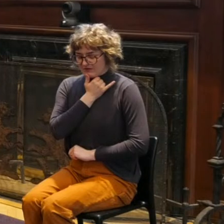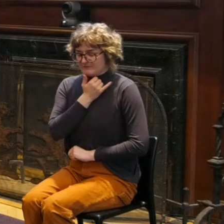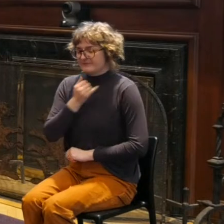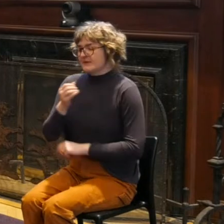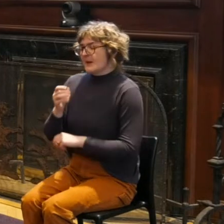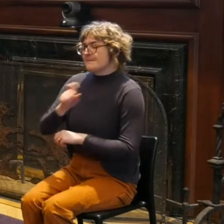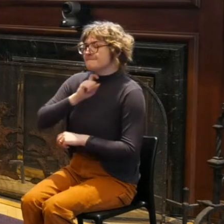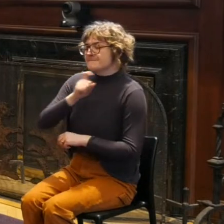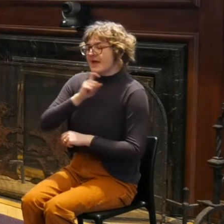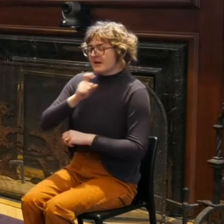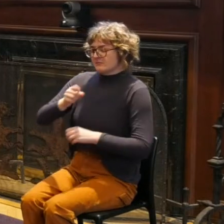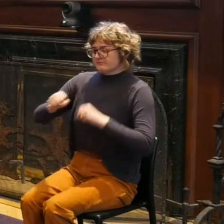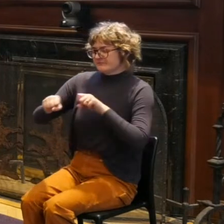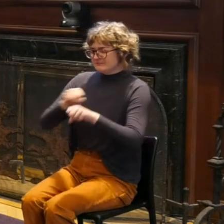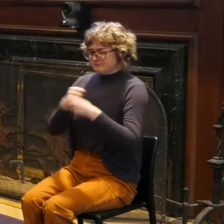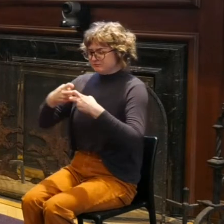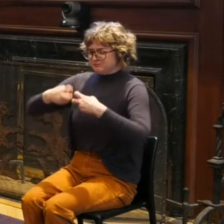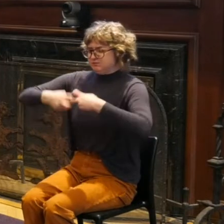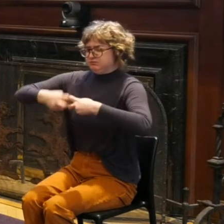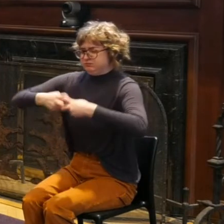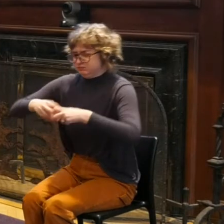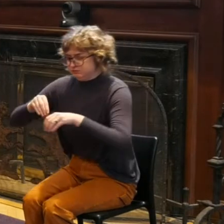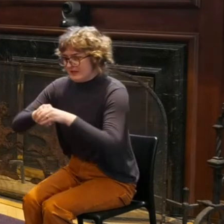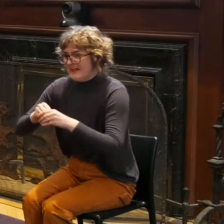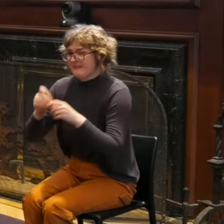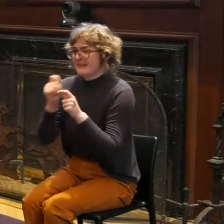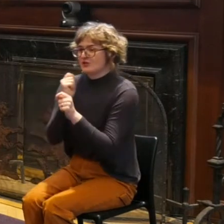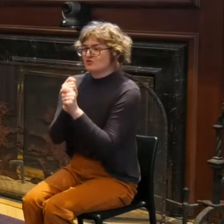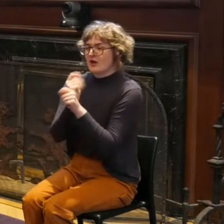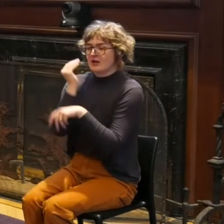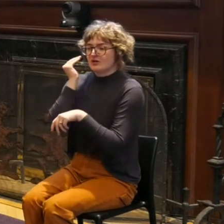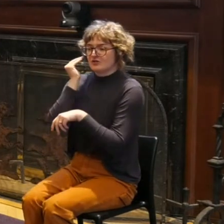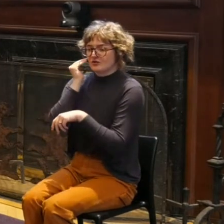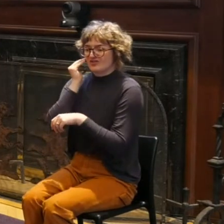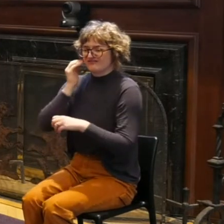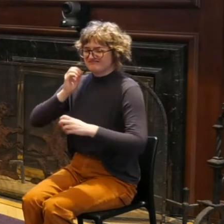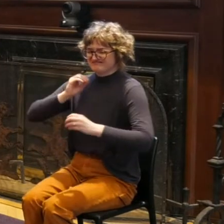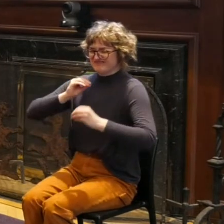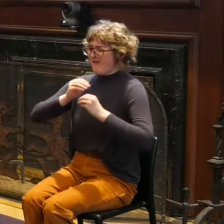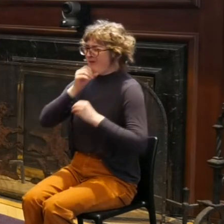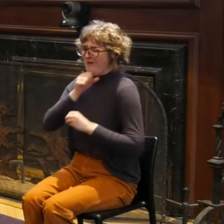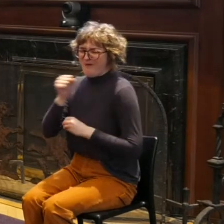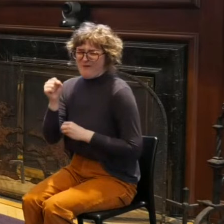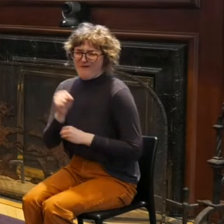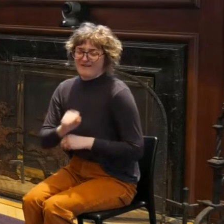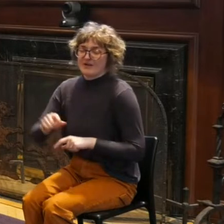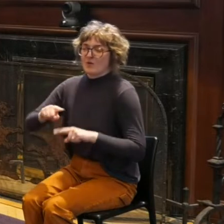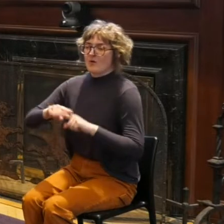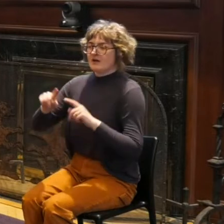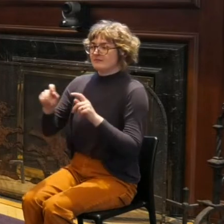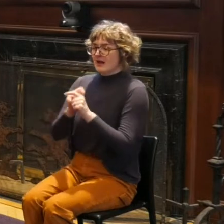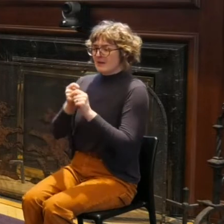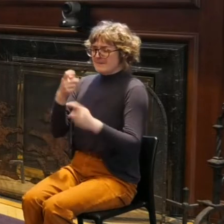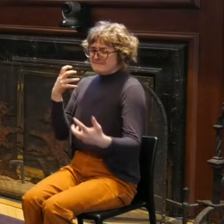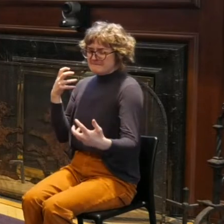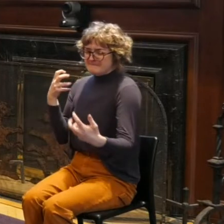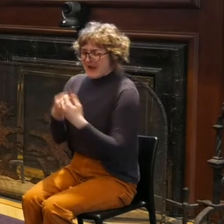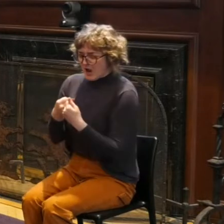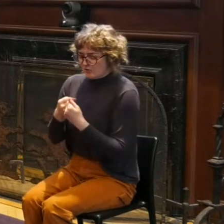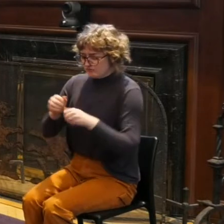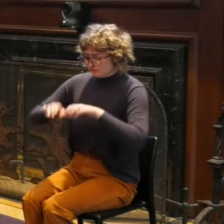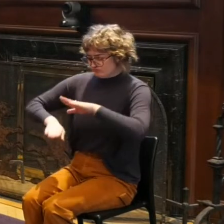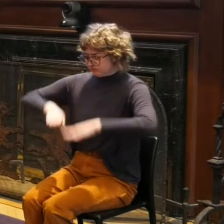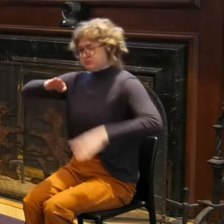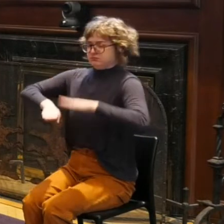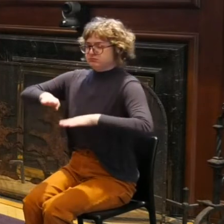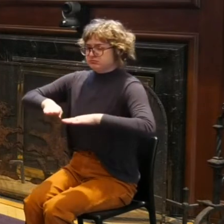Metal jerked against metal in this truck everyone knew was in disrepair. And when metal slammed into metal, the ground beneath